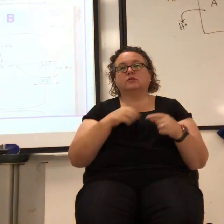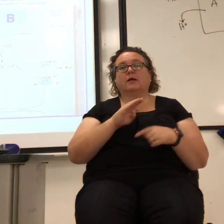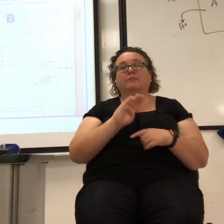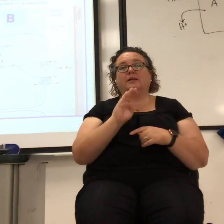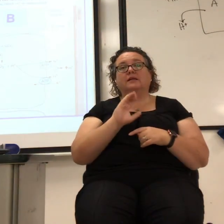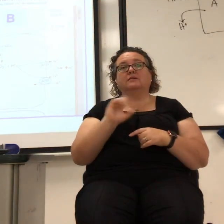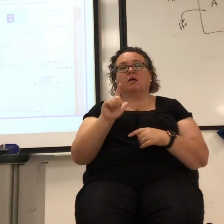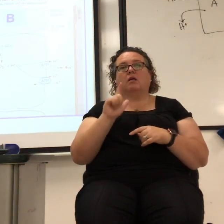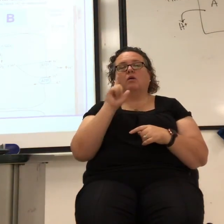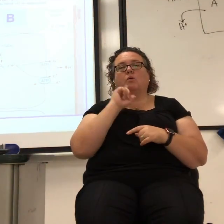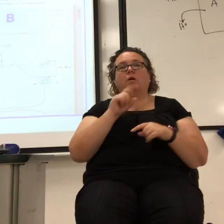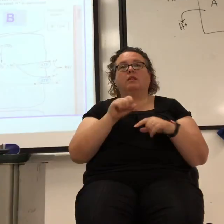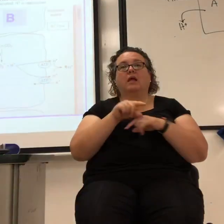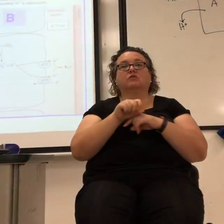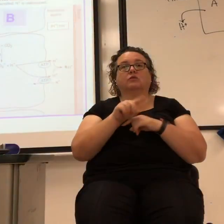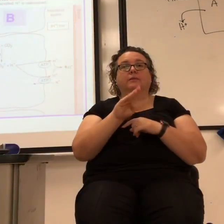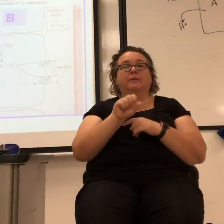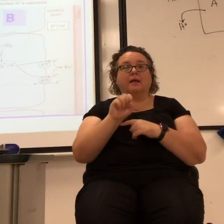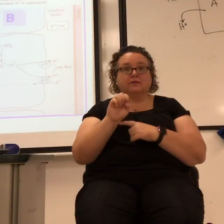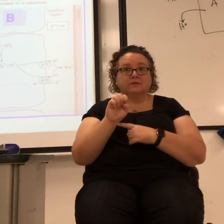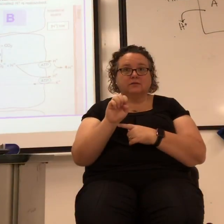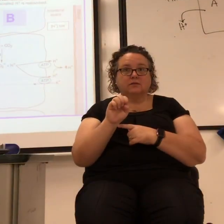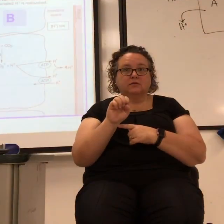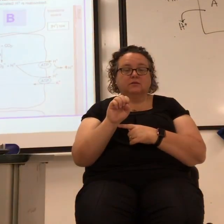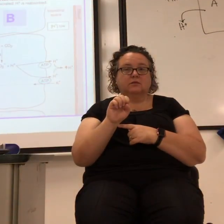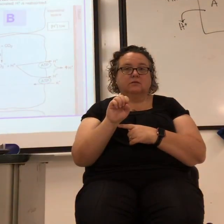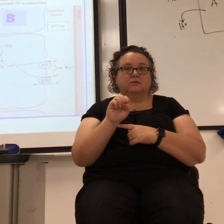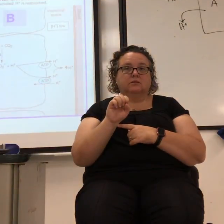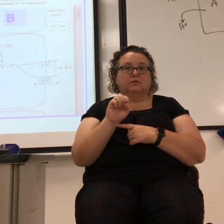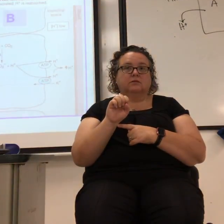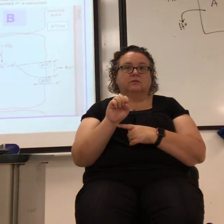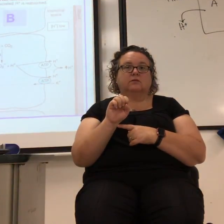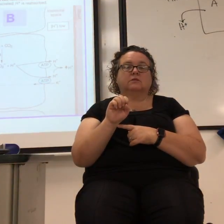will excrete base,